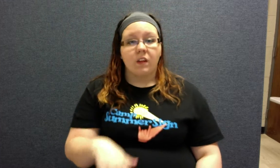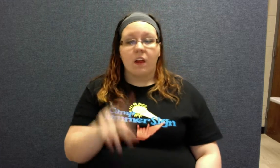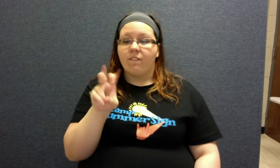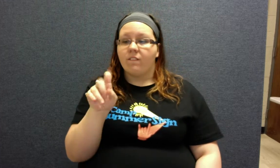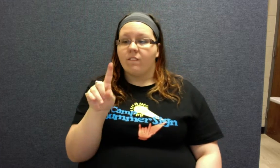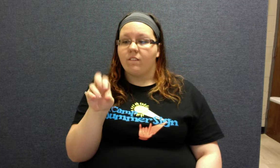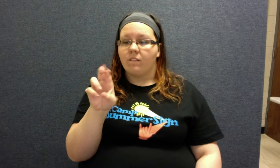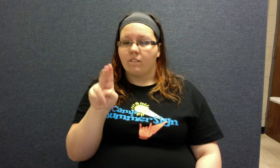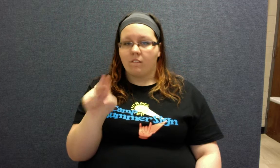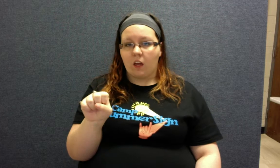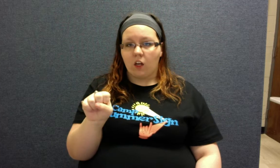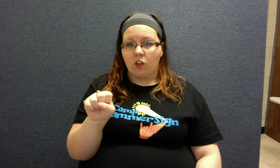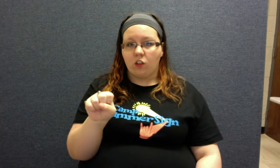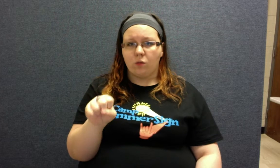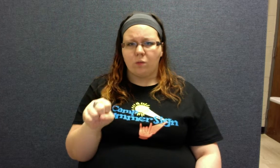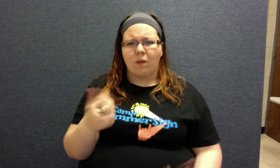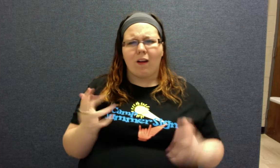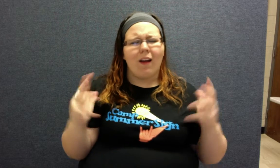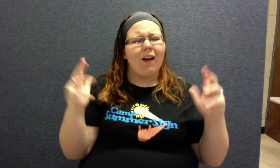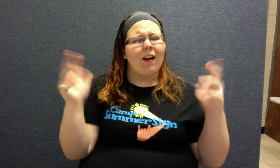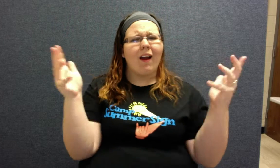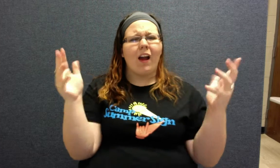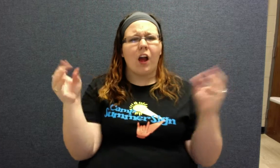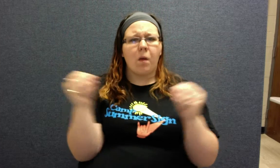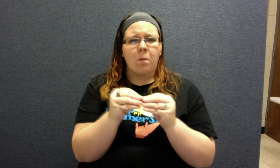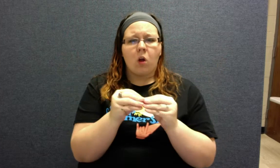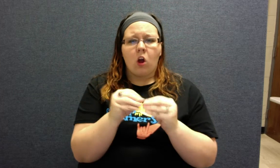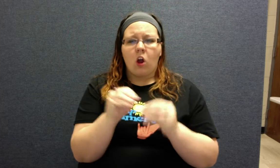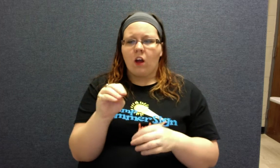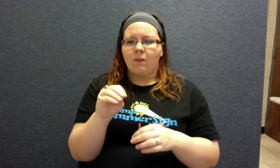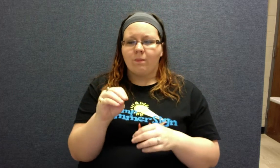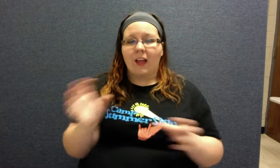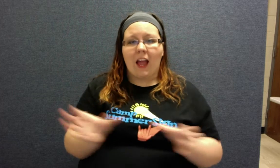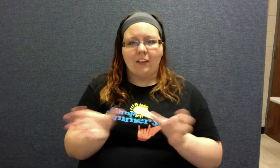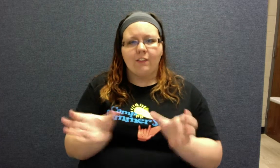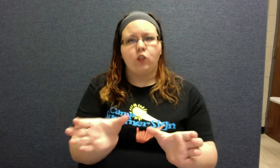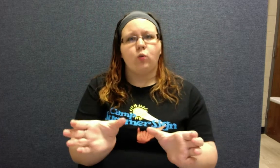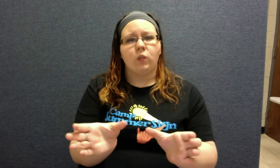more than the active duty people, because the active duty people like, well, I go to work tomorrow just like I did yesterday.